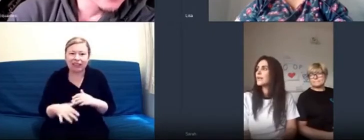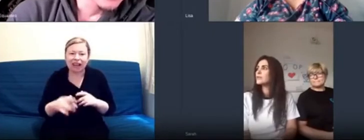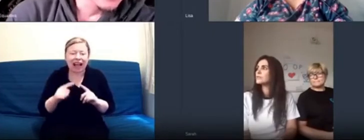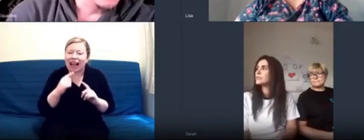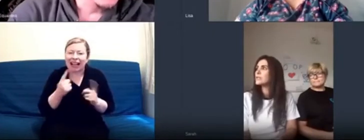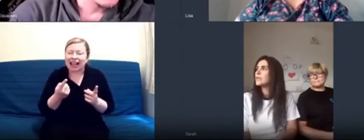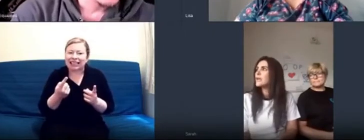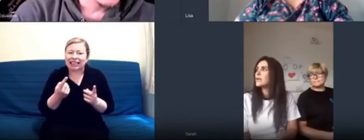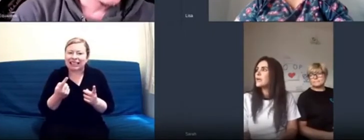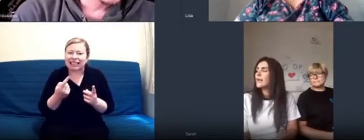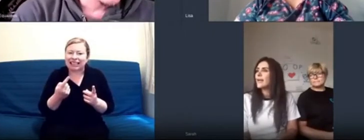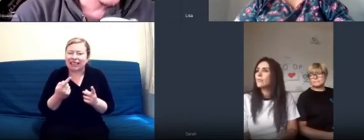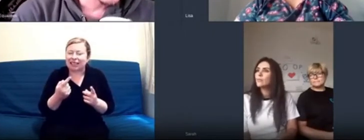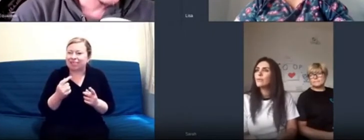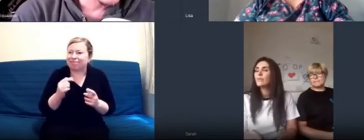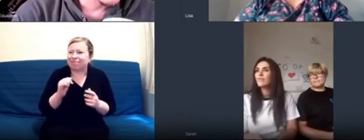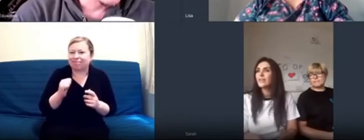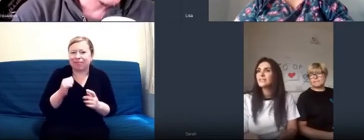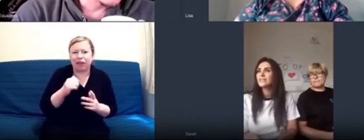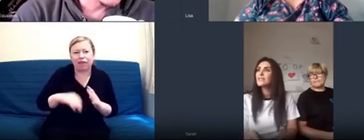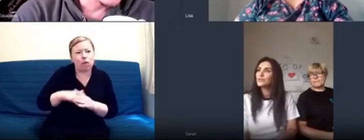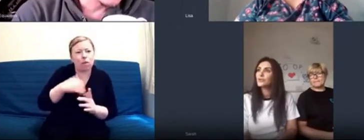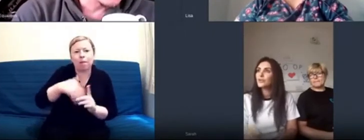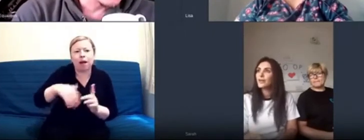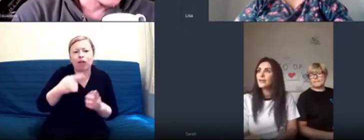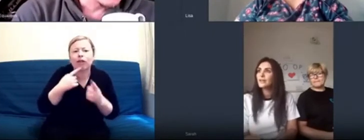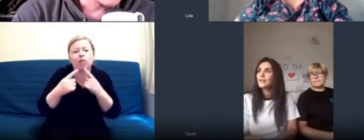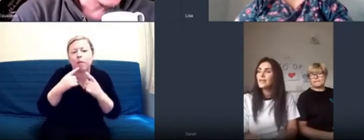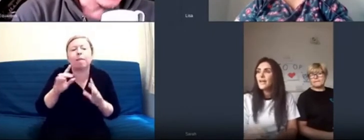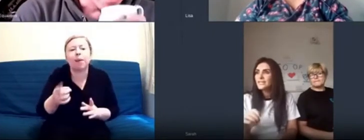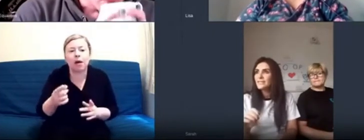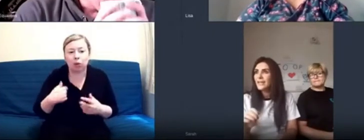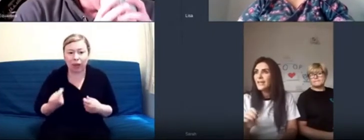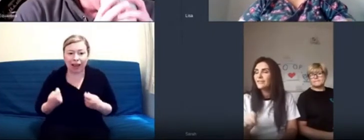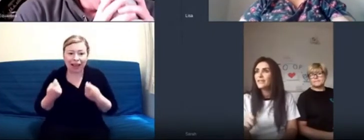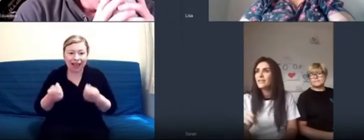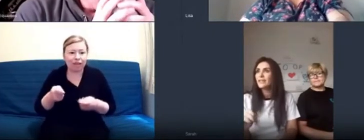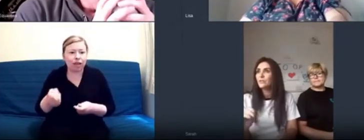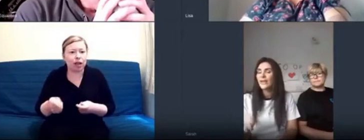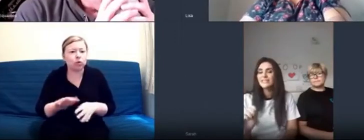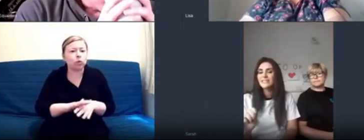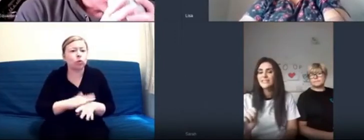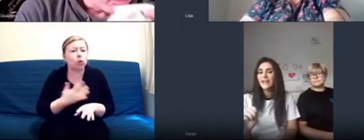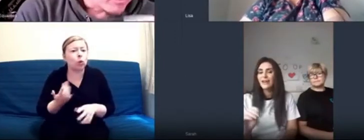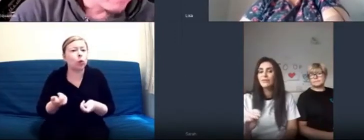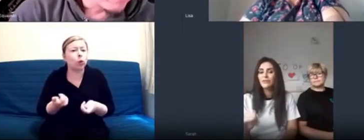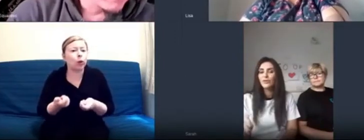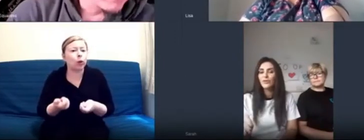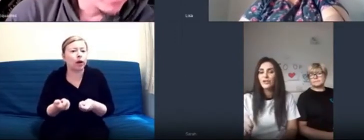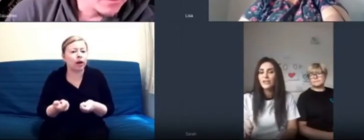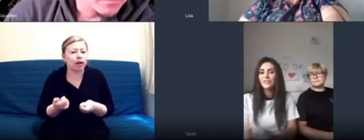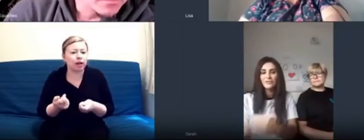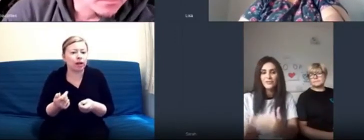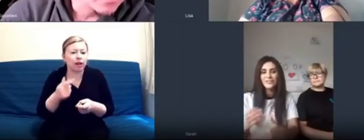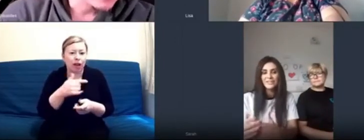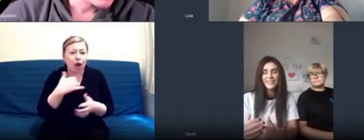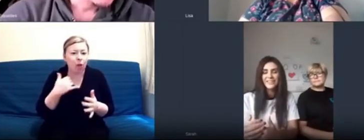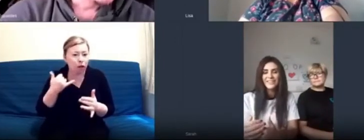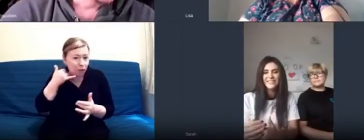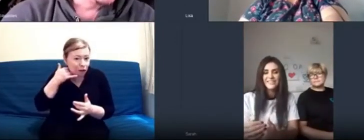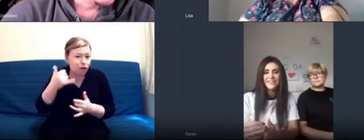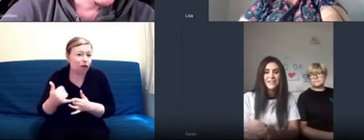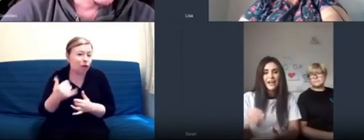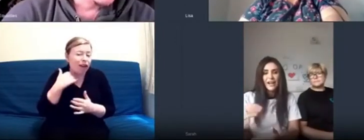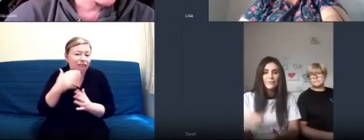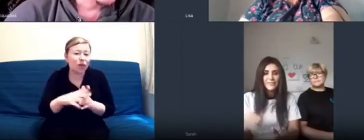it through the childhood. We provided a slow cooker, and every Wednesday I would phone, and the food that they'd